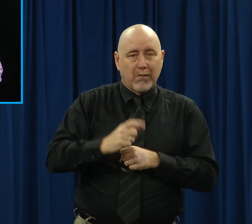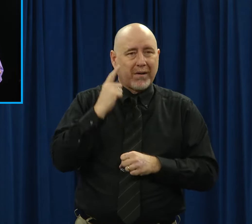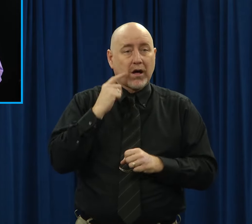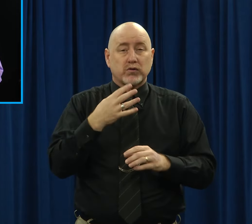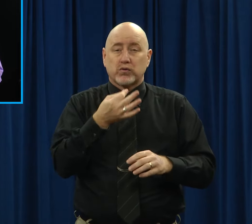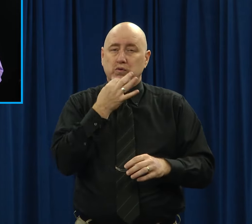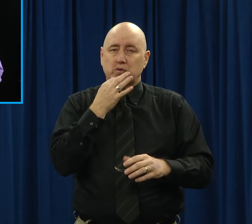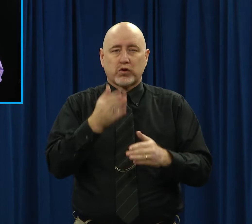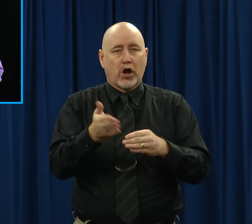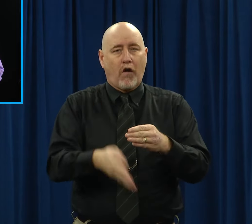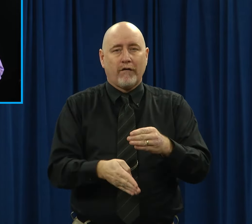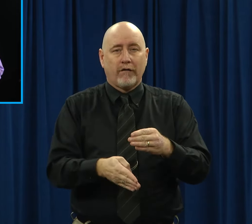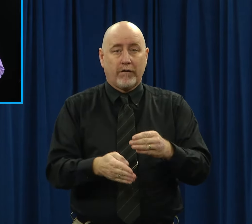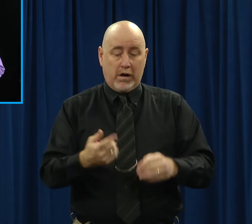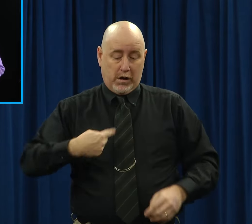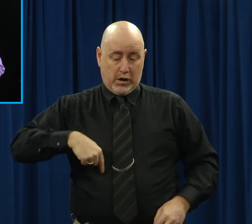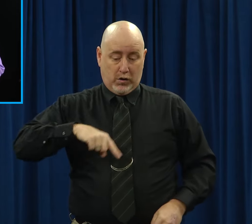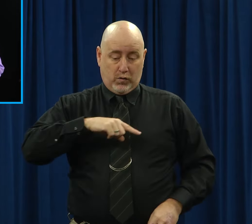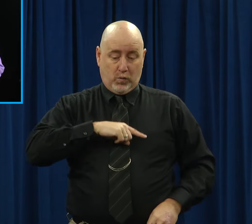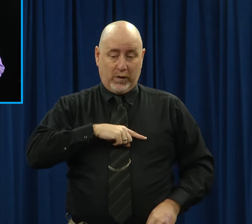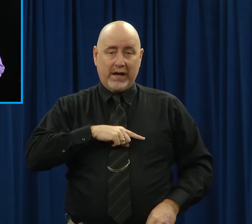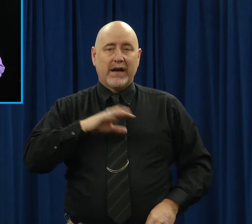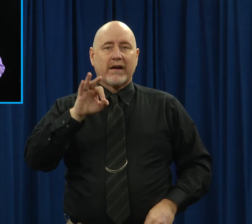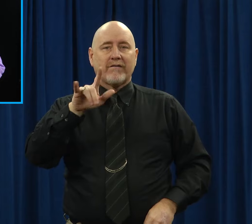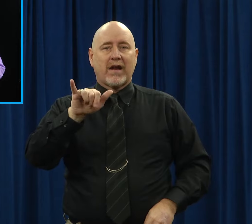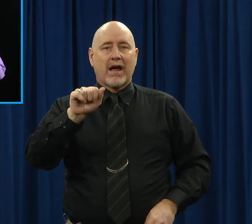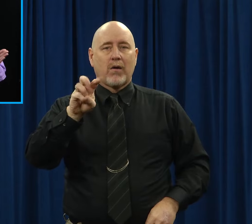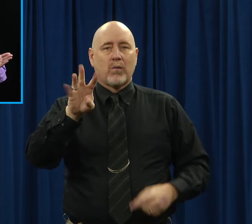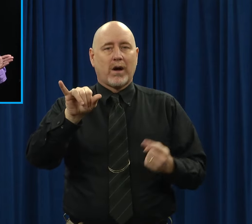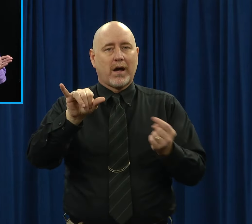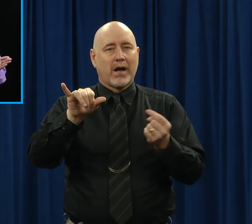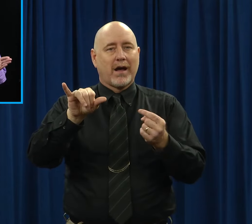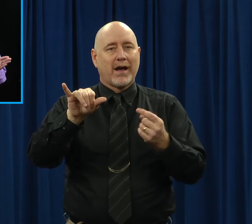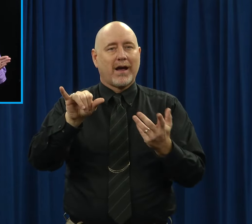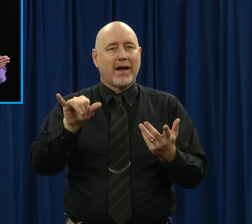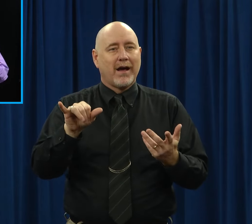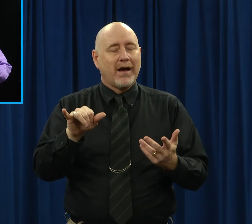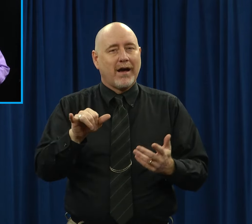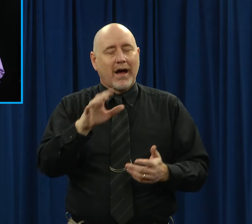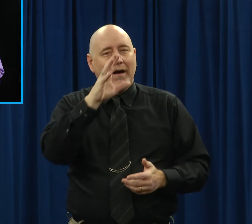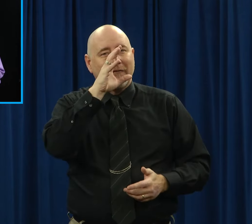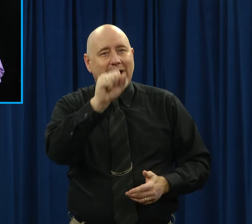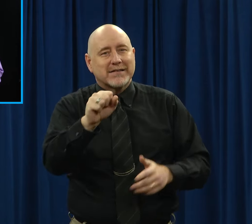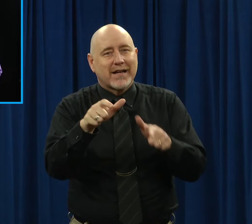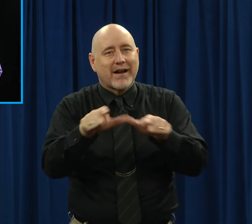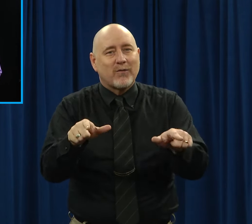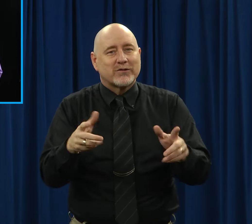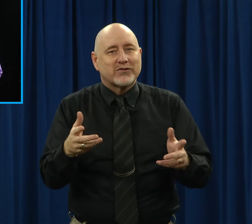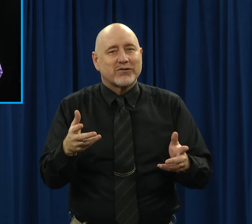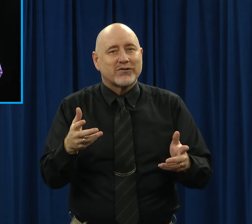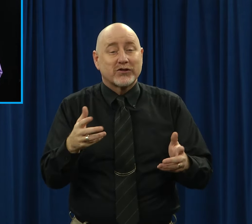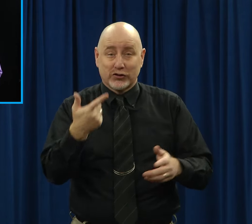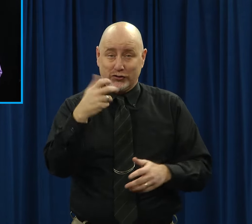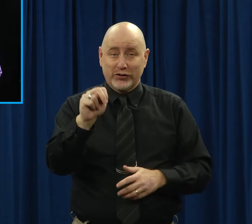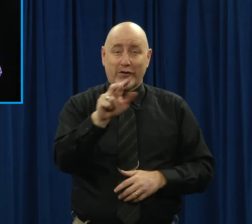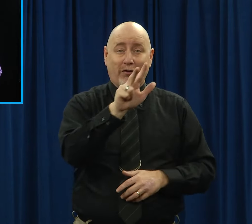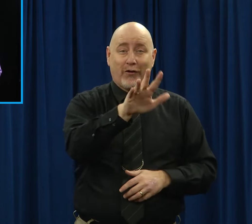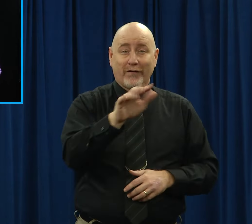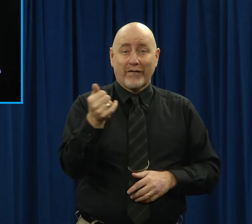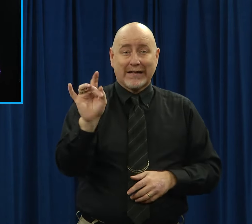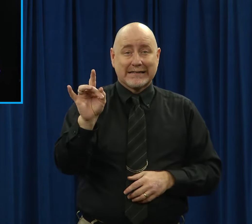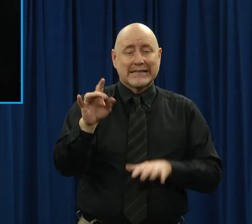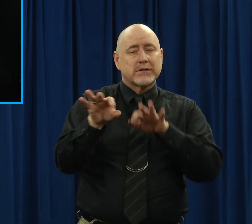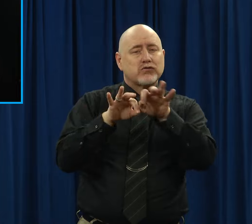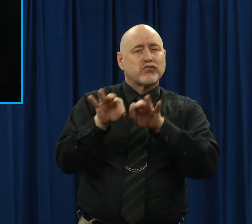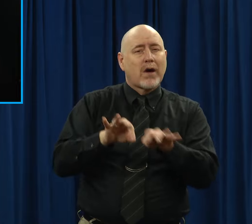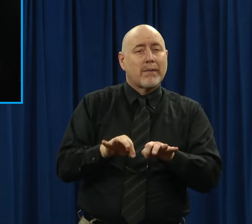is soon cut off. Now listen, and we fly away. We fly away. Isn't that fascinating language?